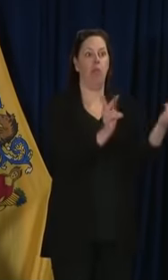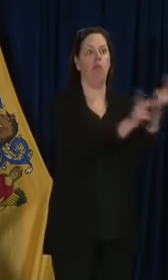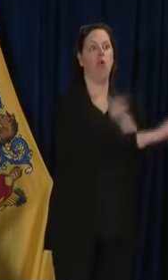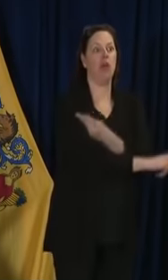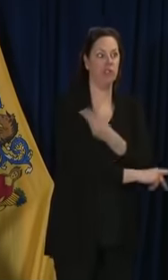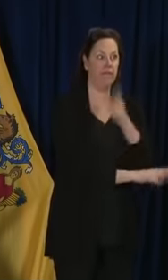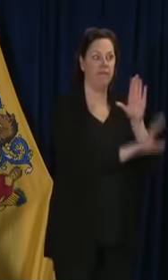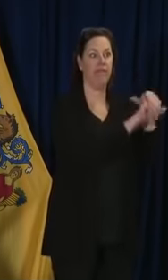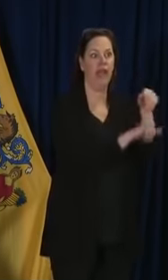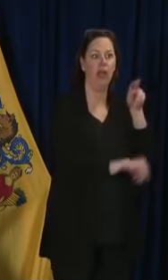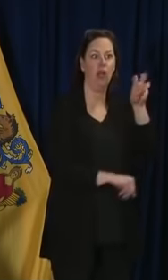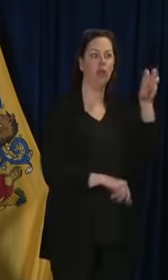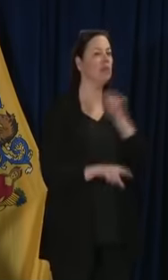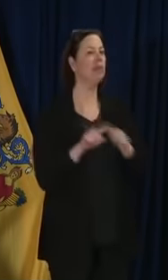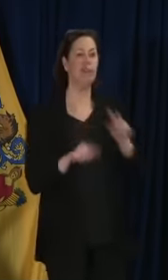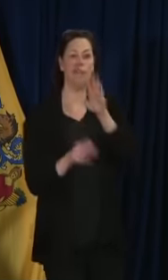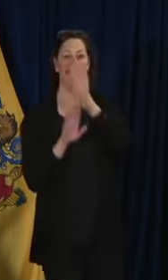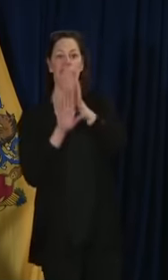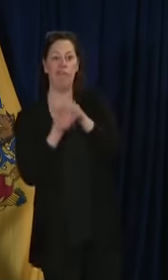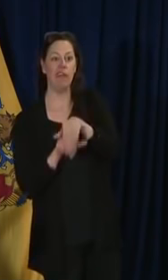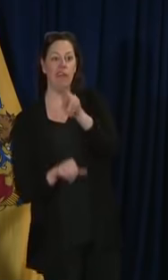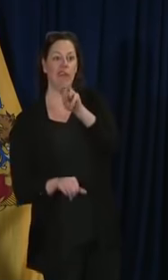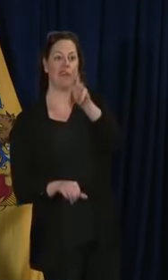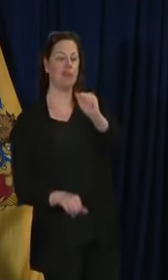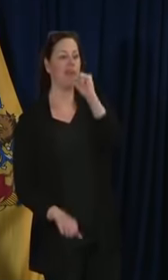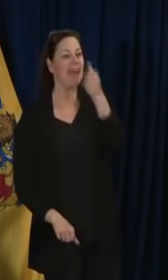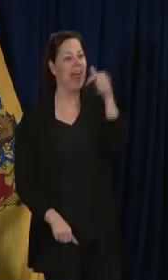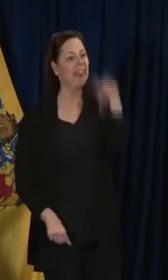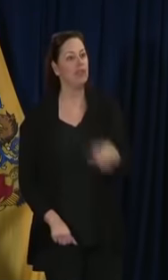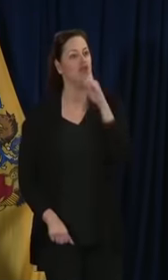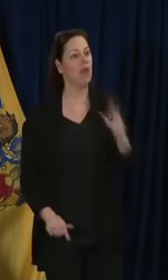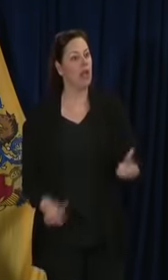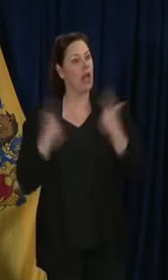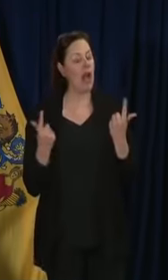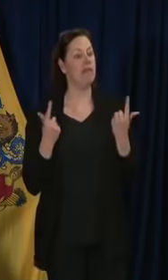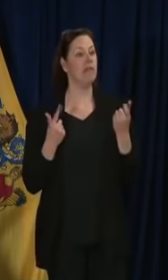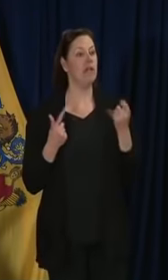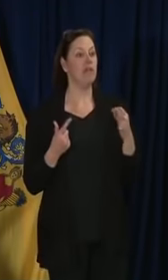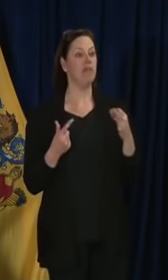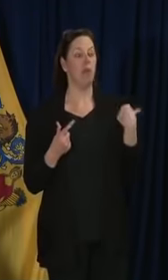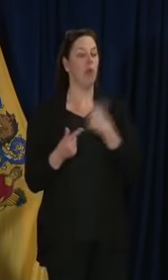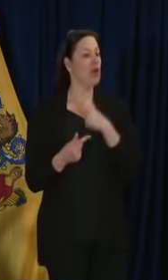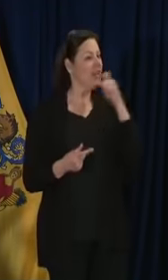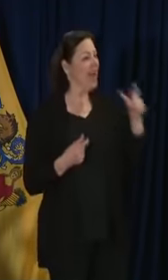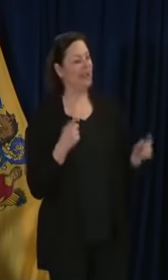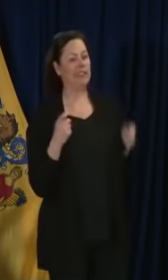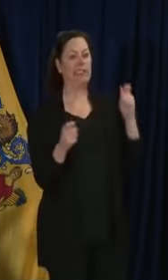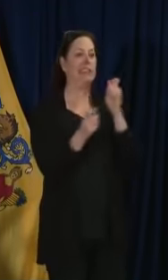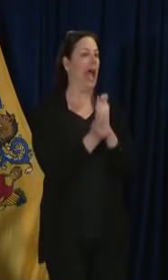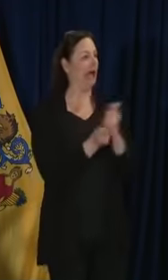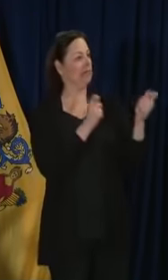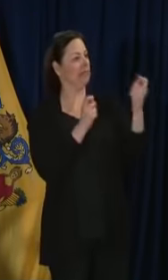real. On behalf of all of us, is if we don't have this right, if we're not accurate about this, it's on